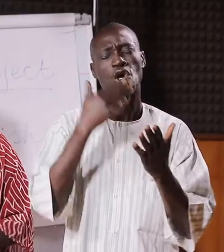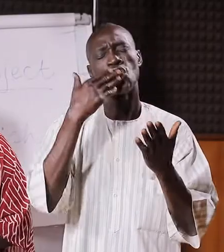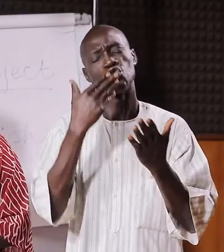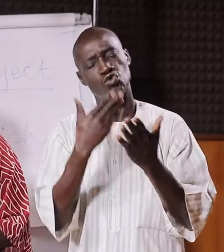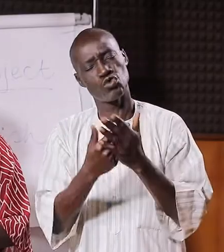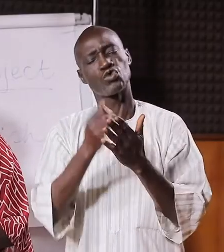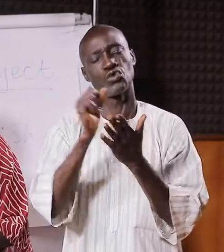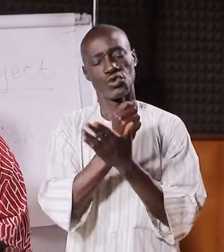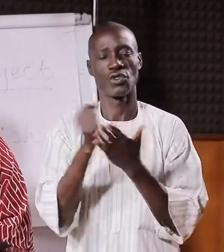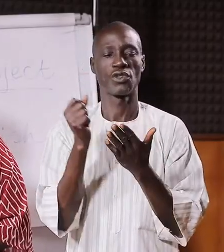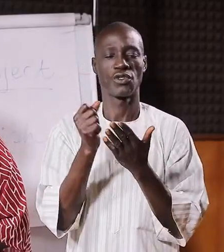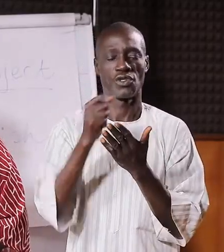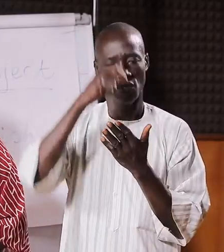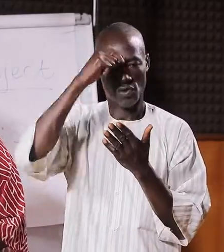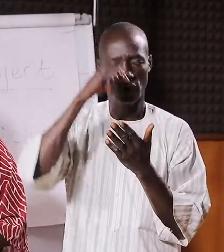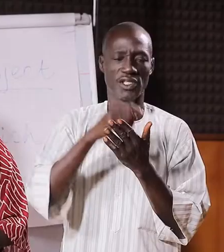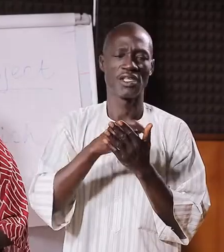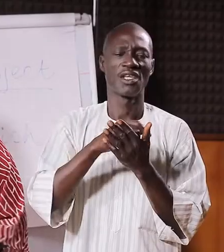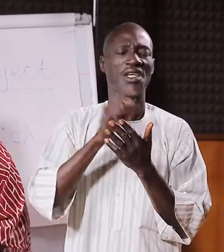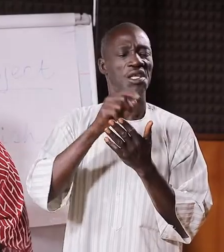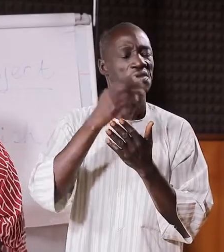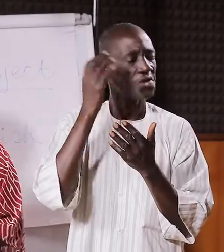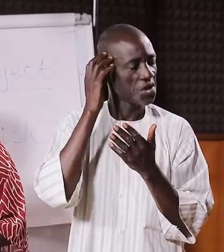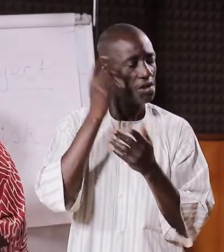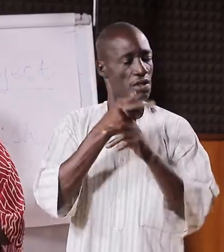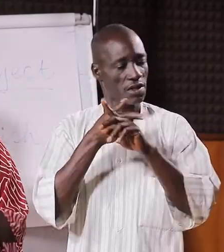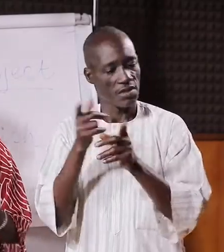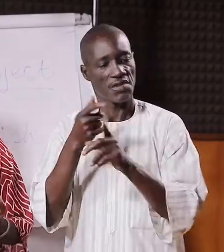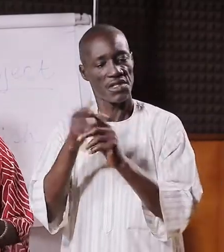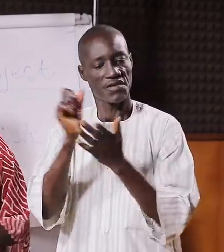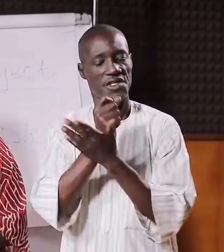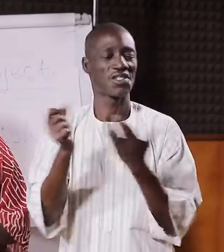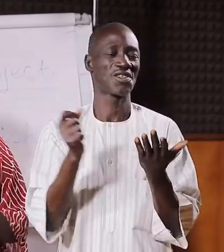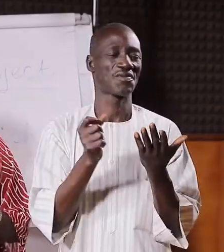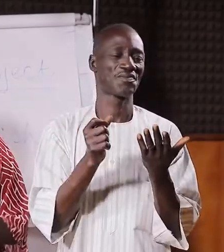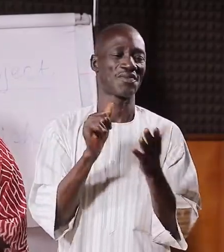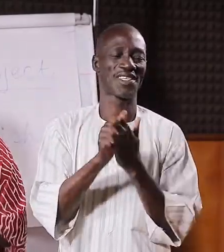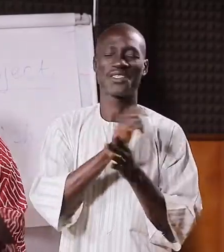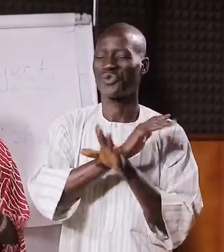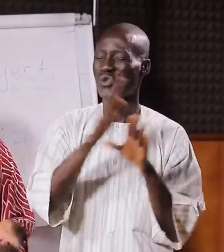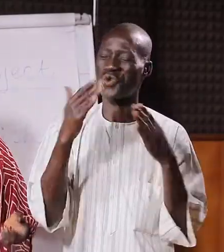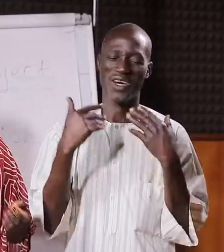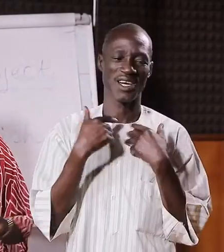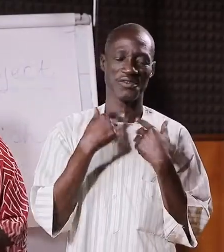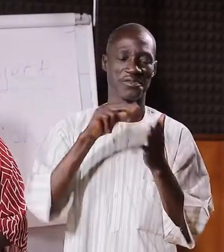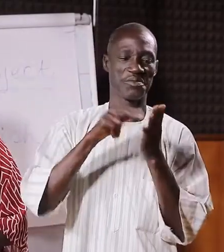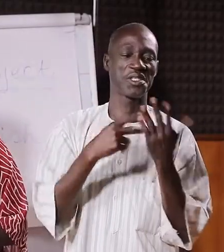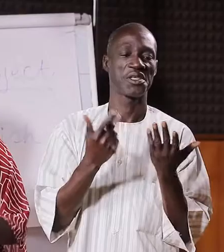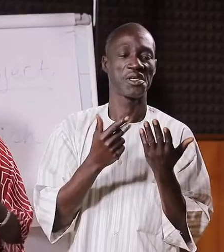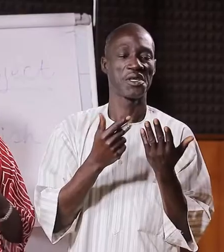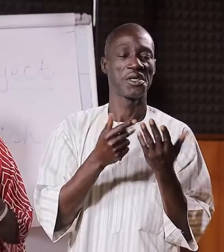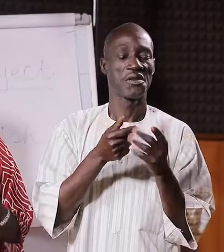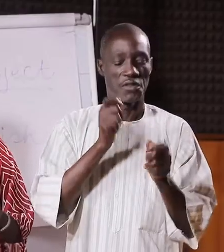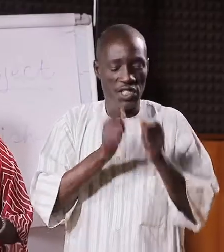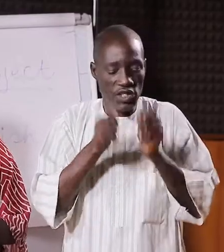hear different kinds of songs. I wonder where they're coming from. Some of them, I don't know, the beating, the melody, the lyrics,